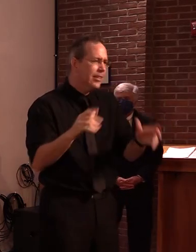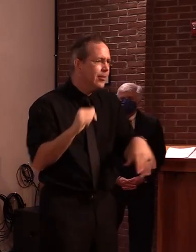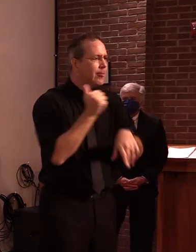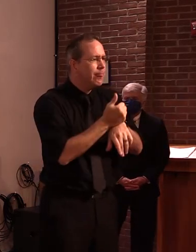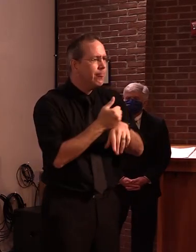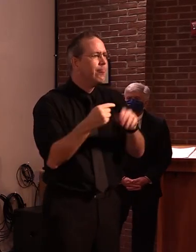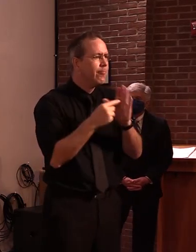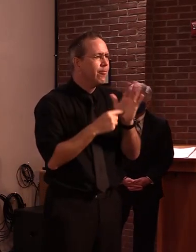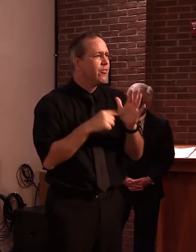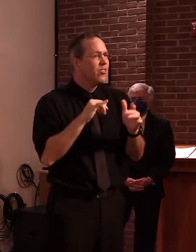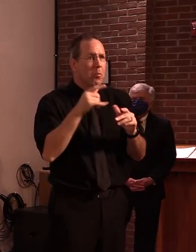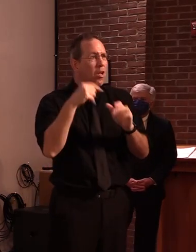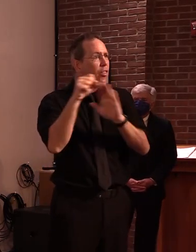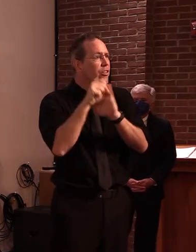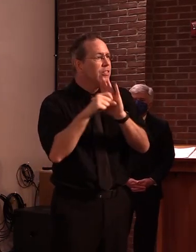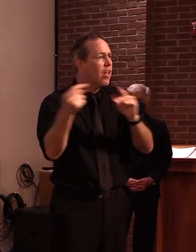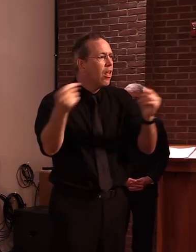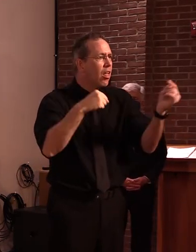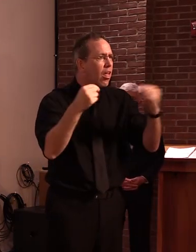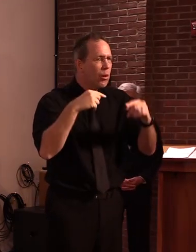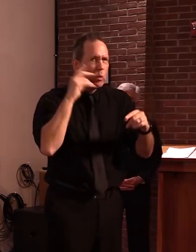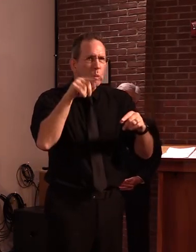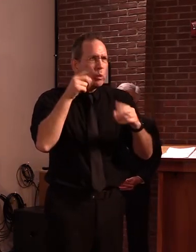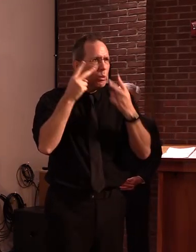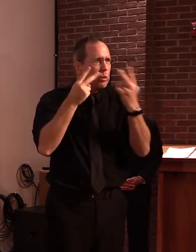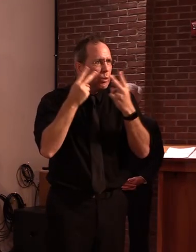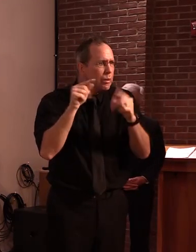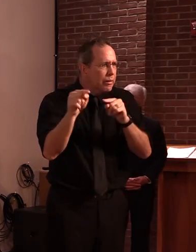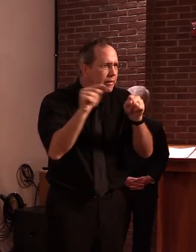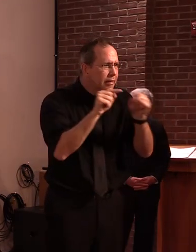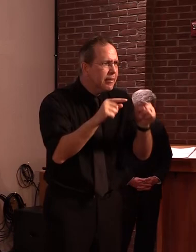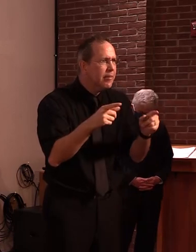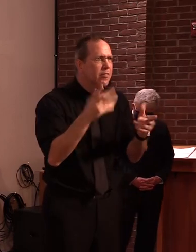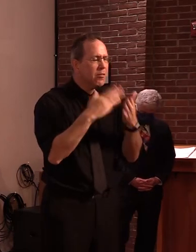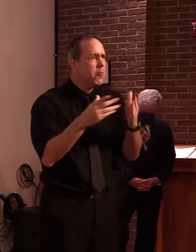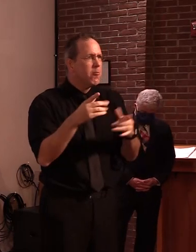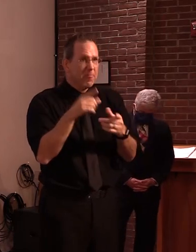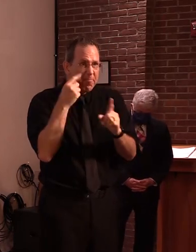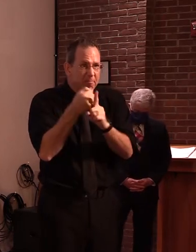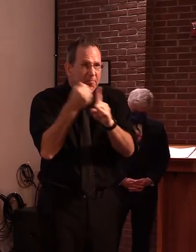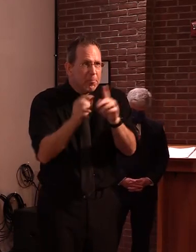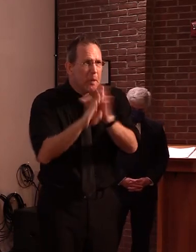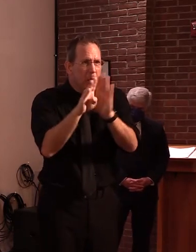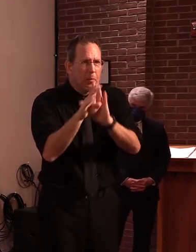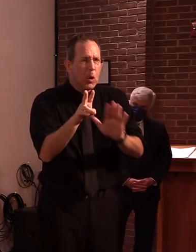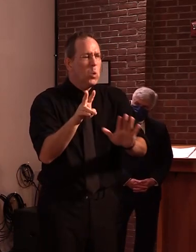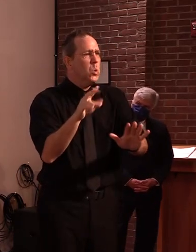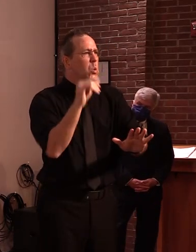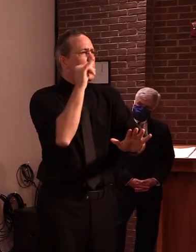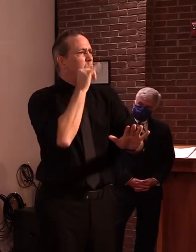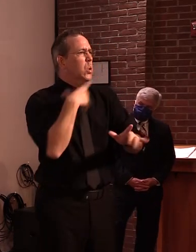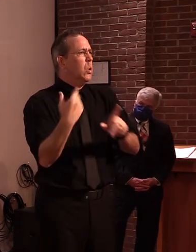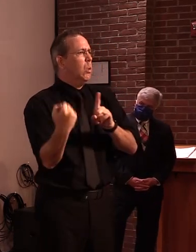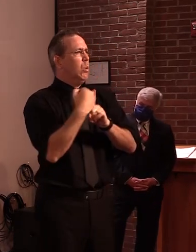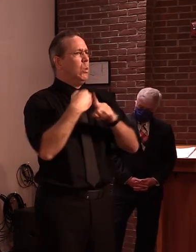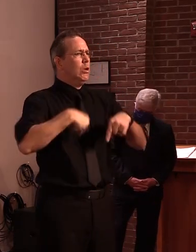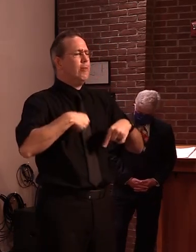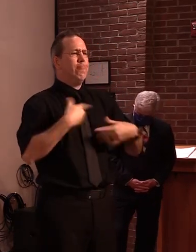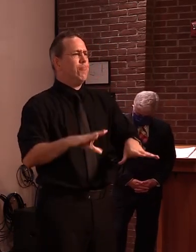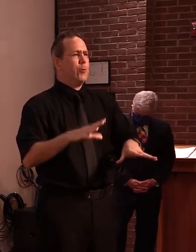Just, you know, really looking at the data, and if it tells us something, then we should react to it. I didn't want to